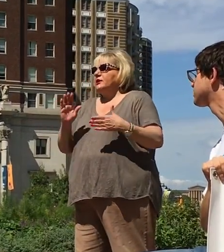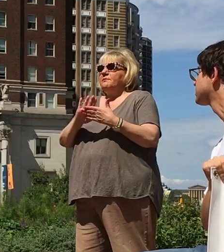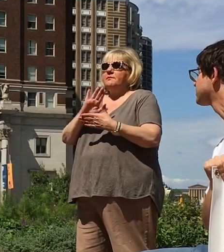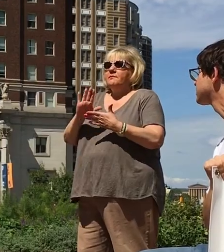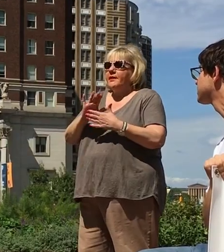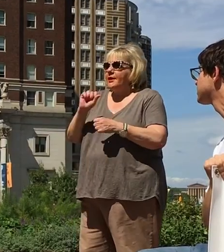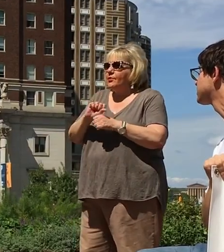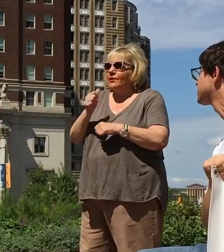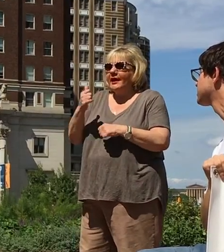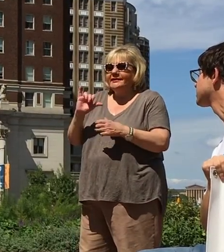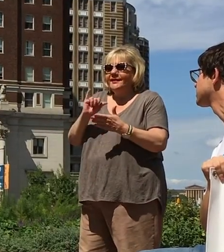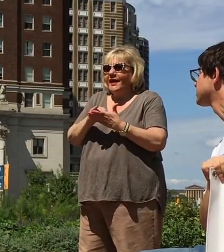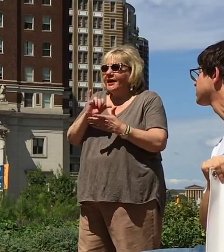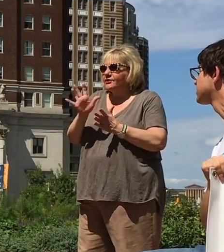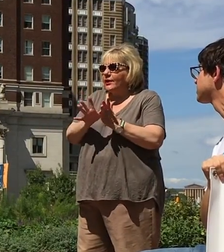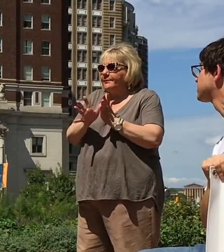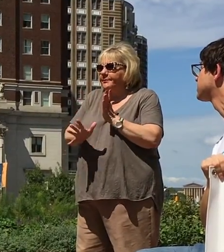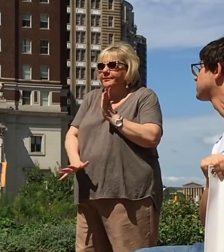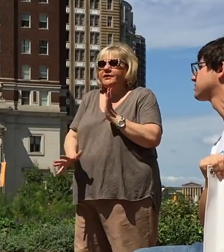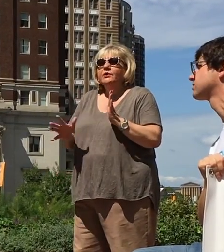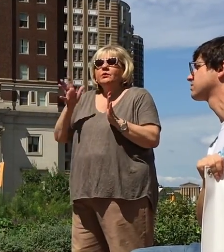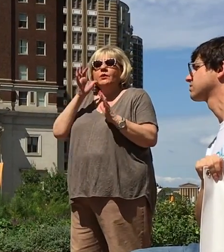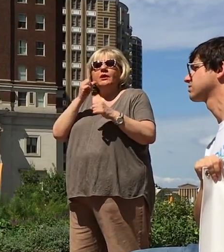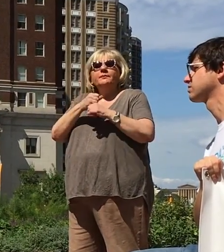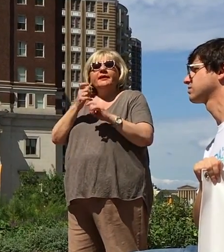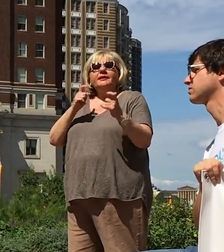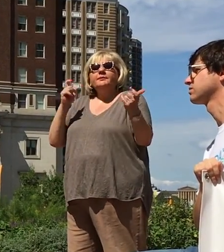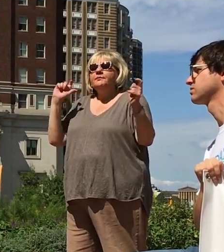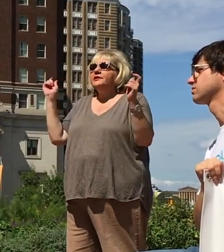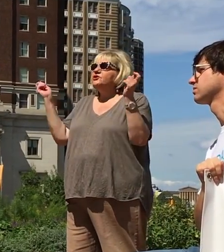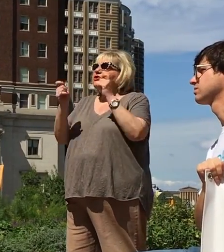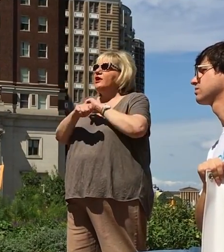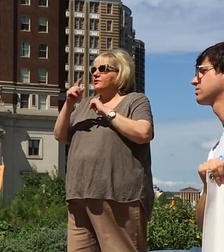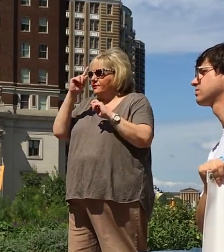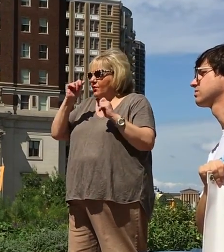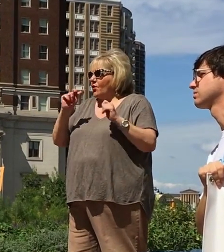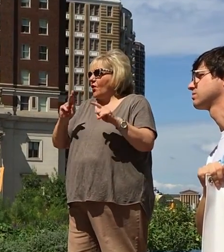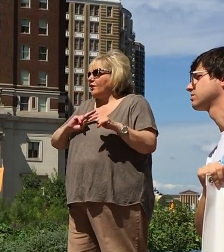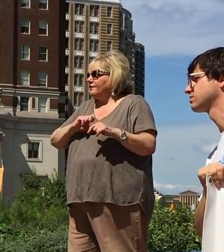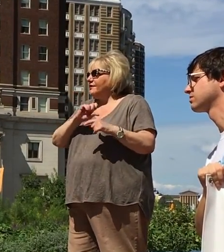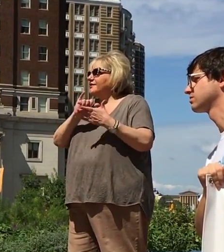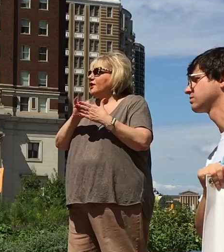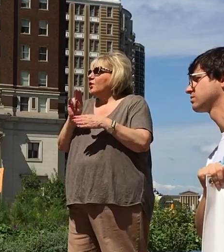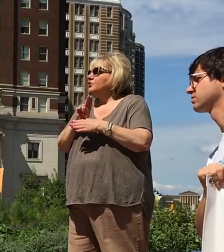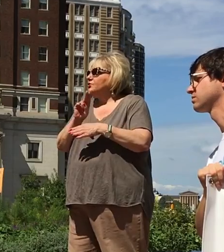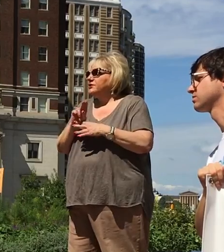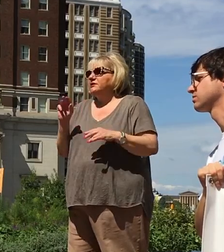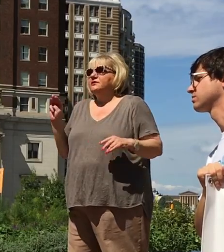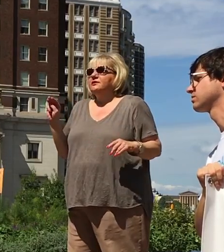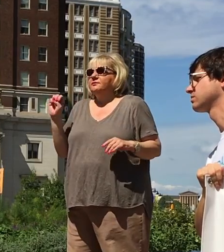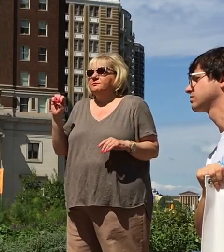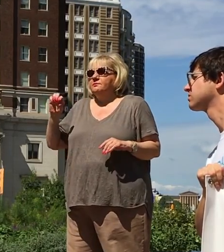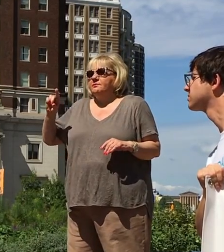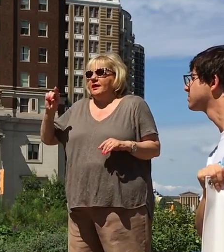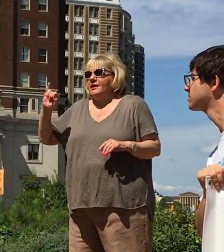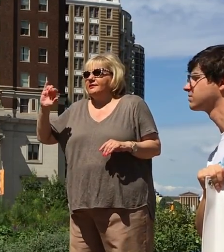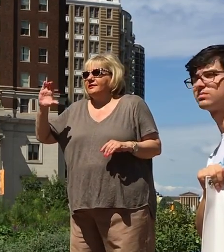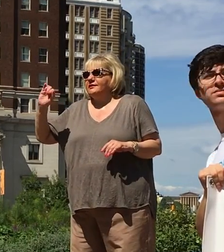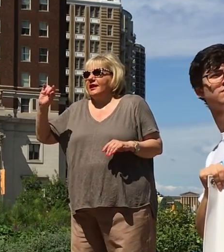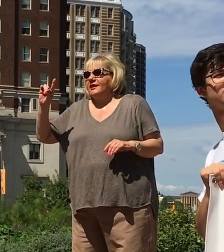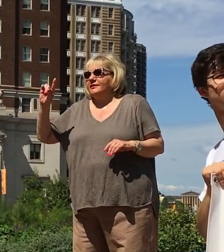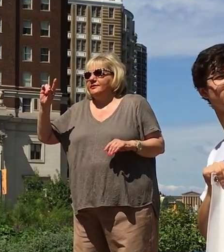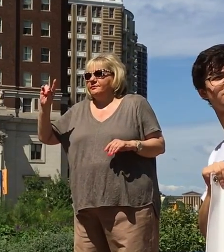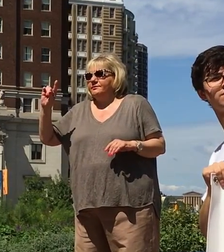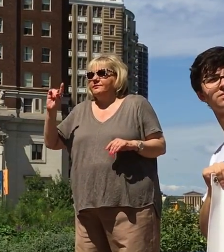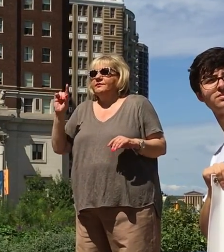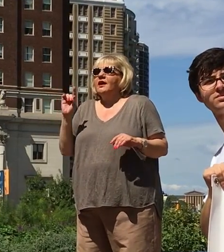that crap, to tell you the truth. This will make a big change for those of us that use Medicaid. And Medicaid, let's remember that it also,